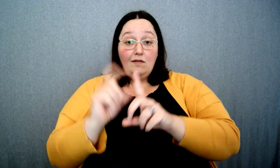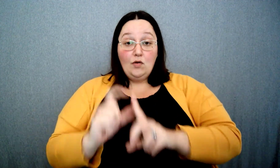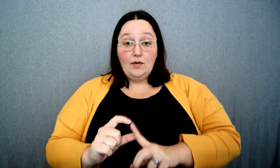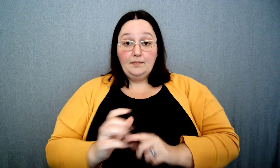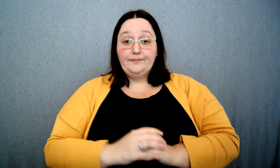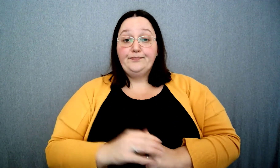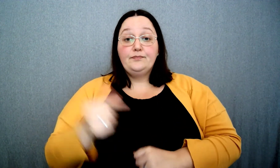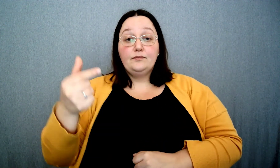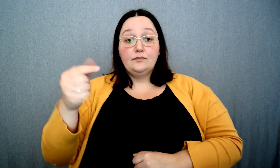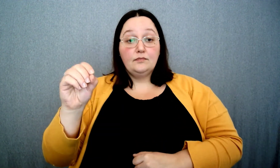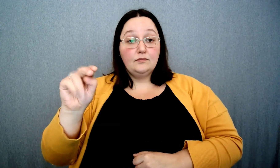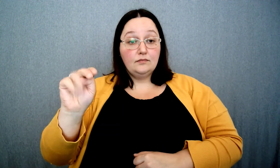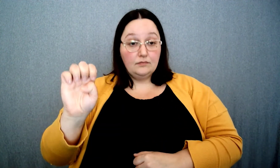For other vocabulary,